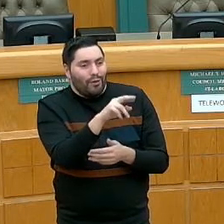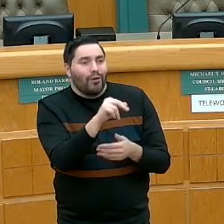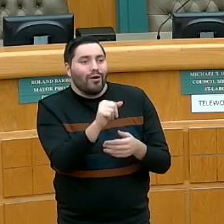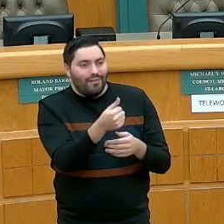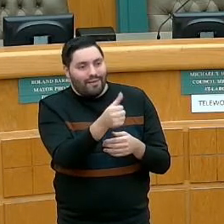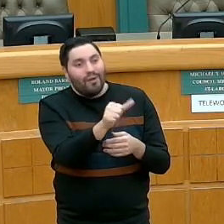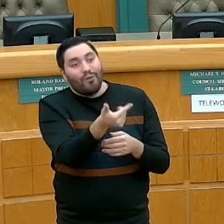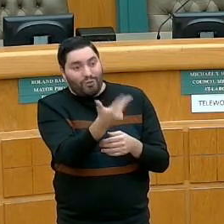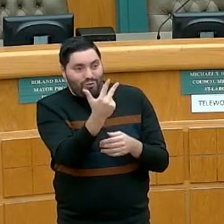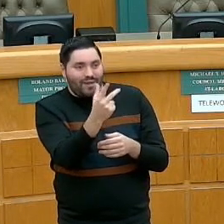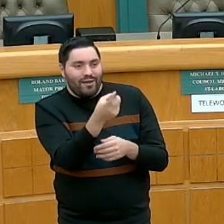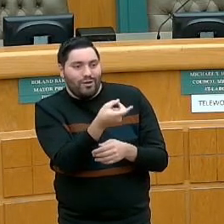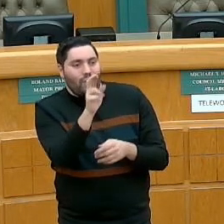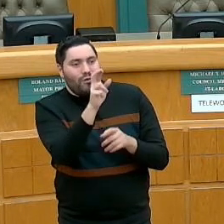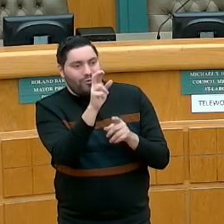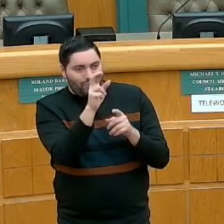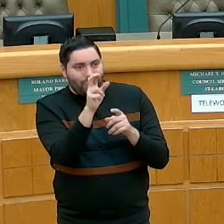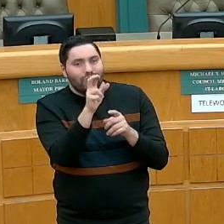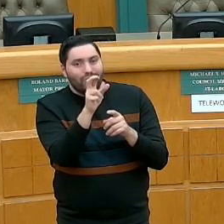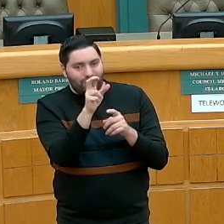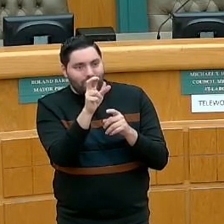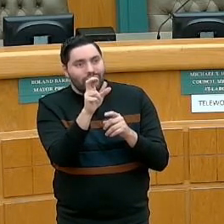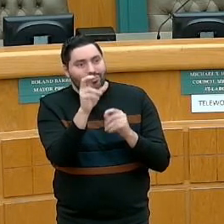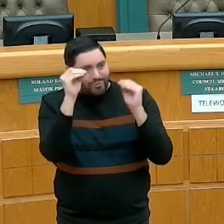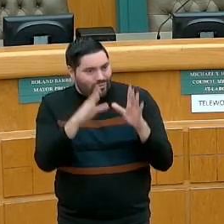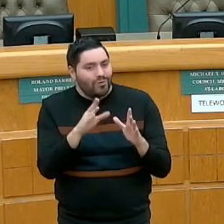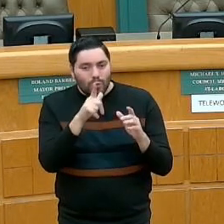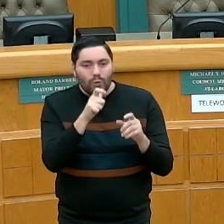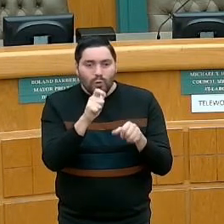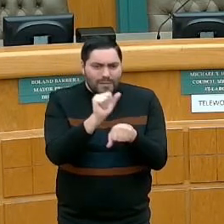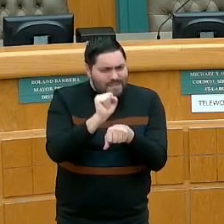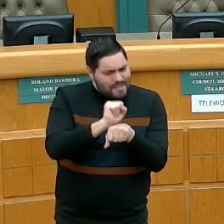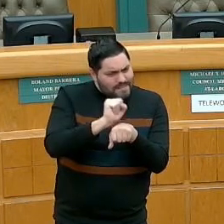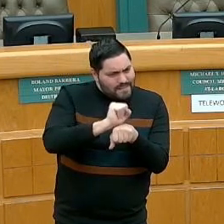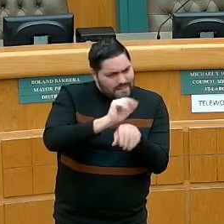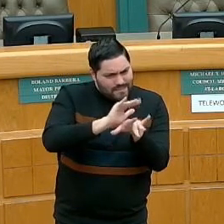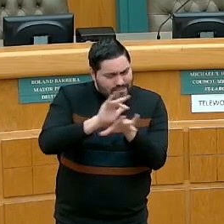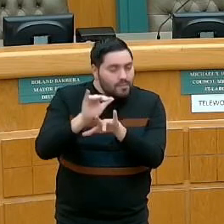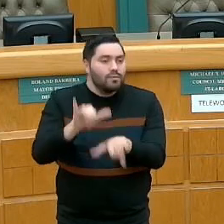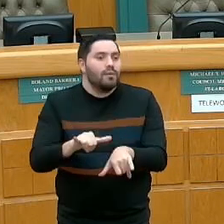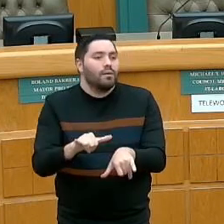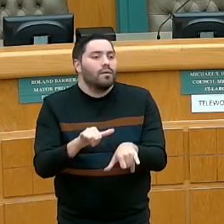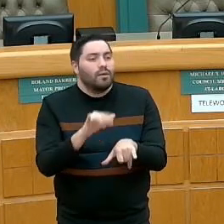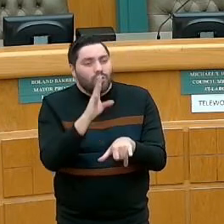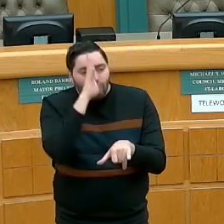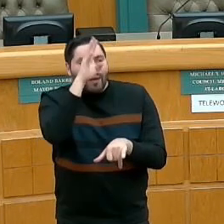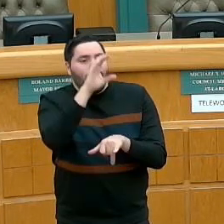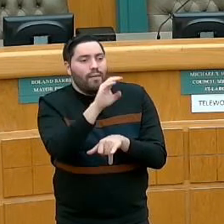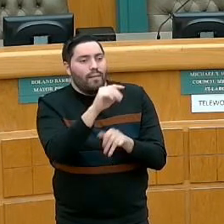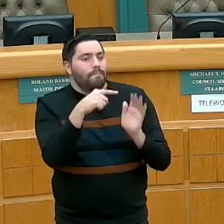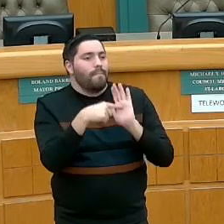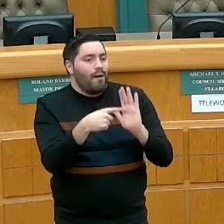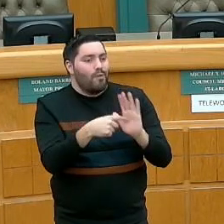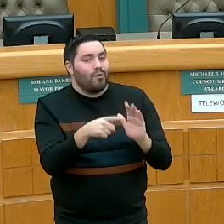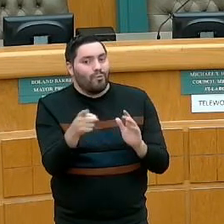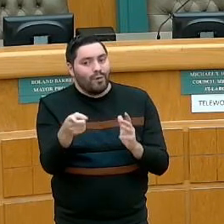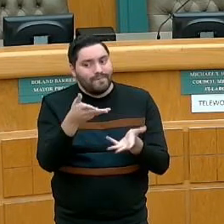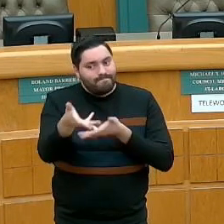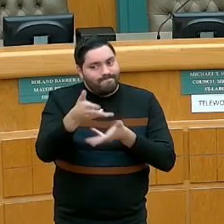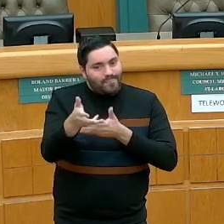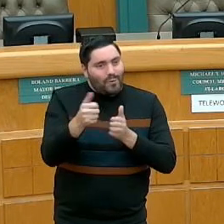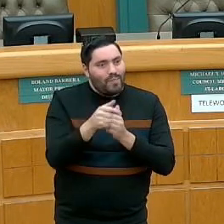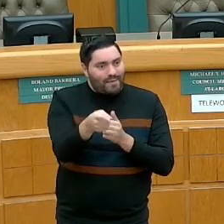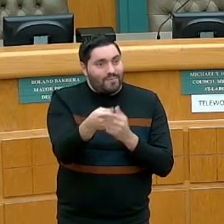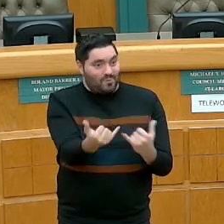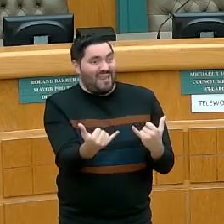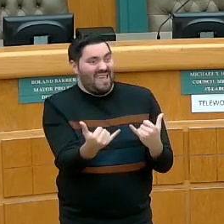distinguished doctors that are working feverishly to get us a model. We talked to them today in a WebEx call as one of the